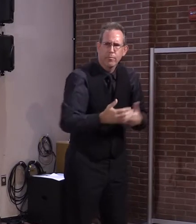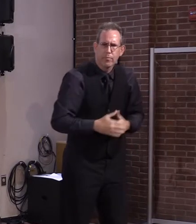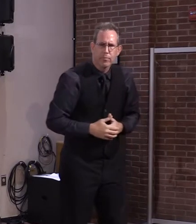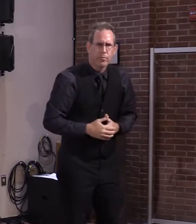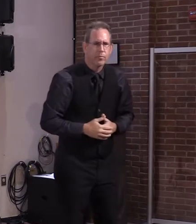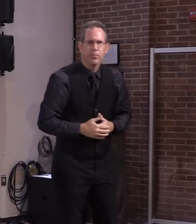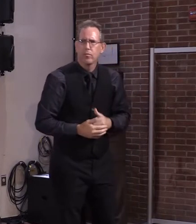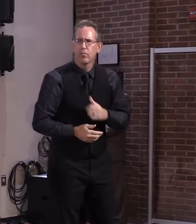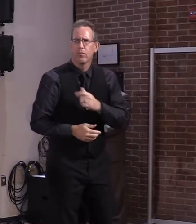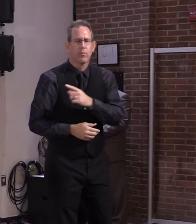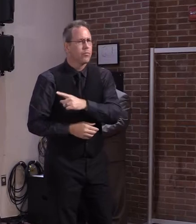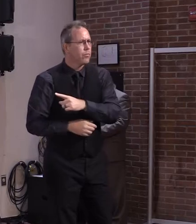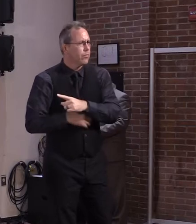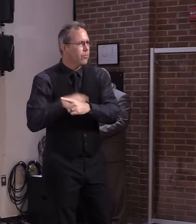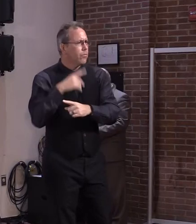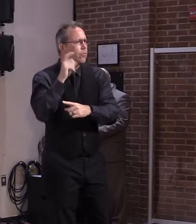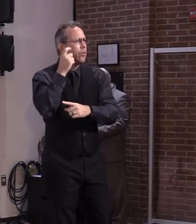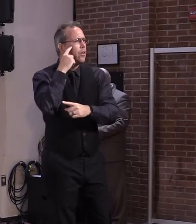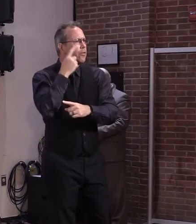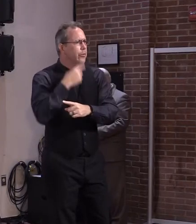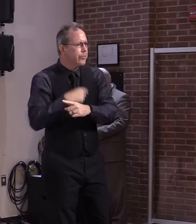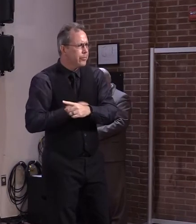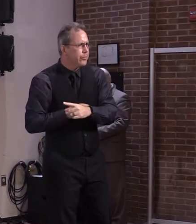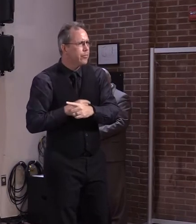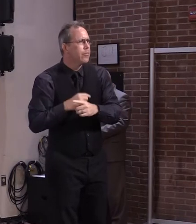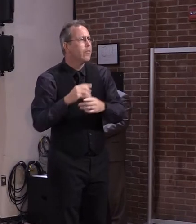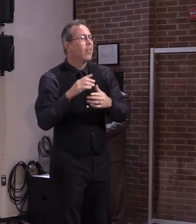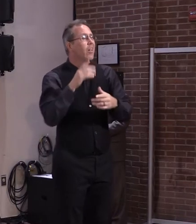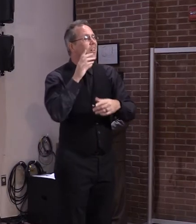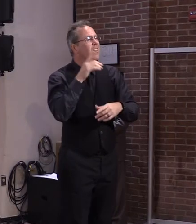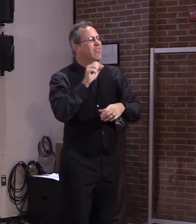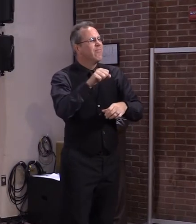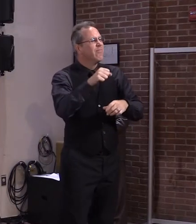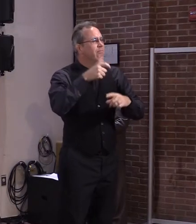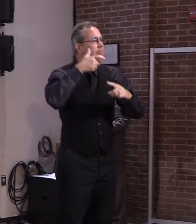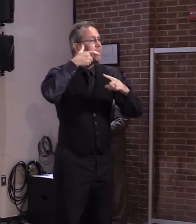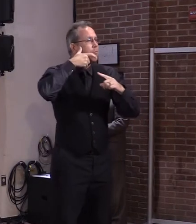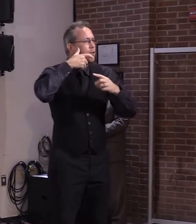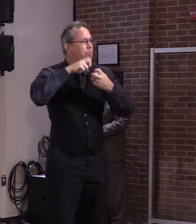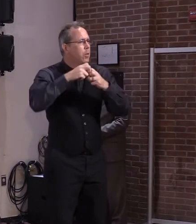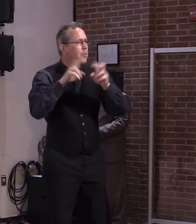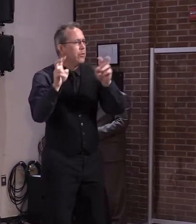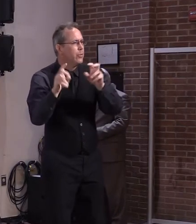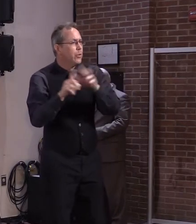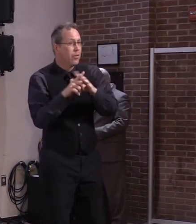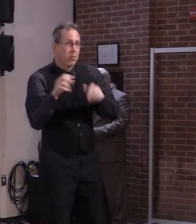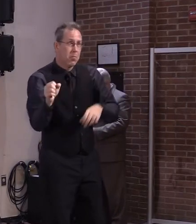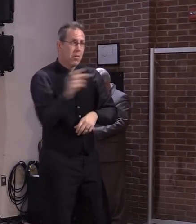happen, we want to make sure that it's 100% that we did,